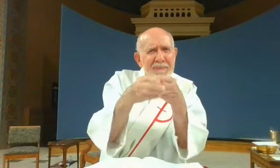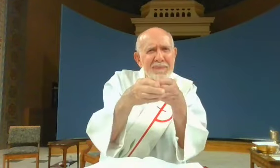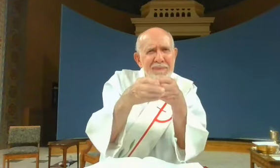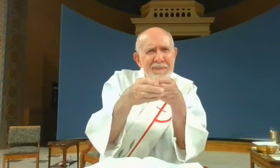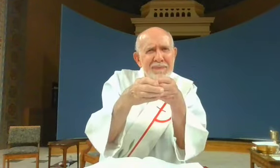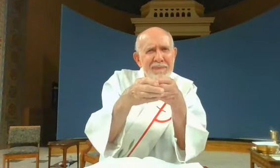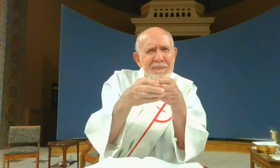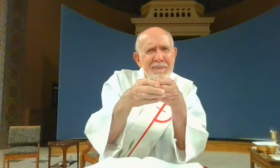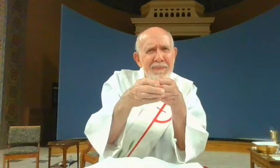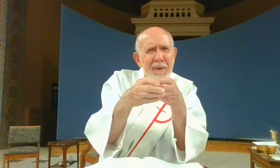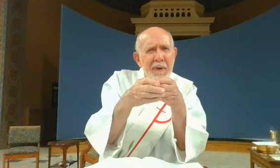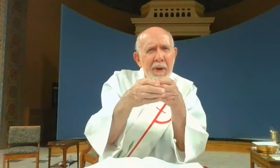same family.